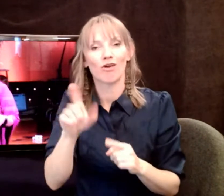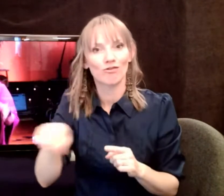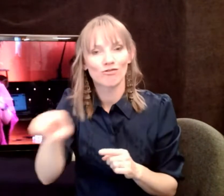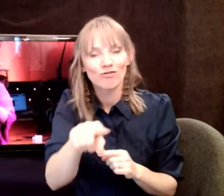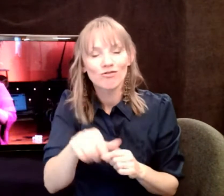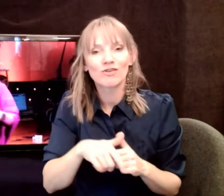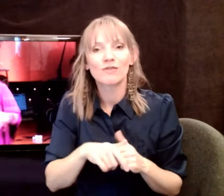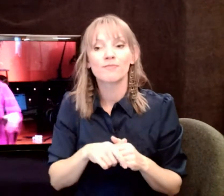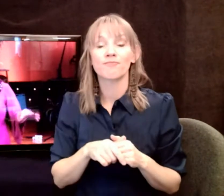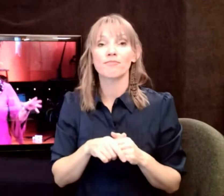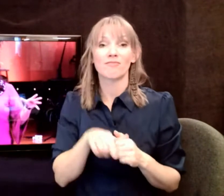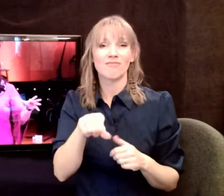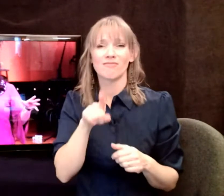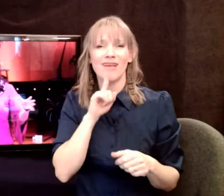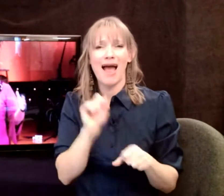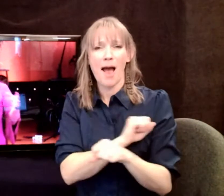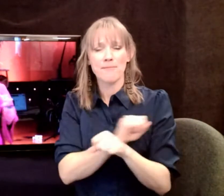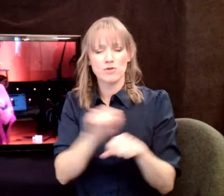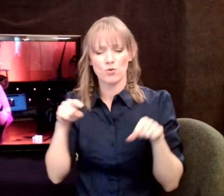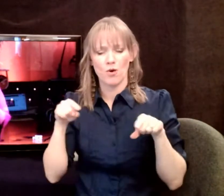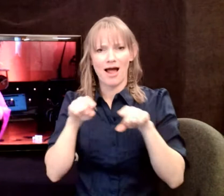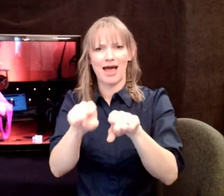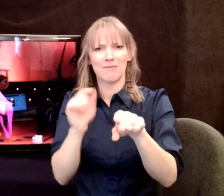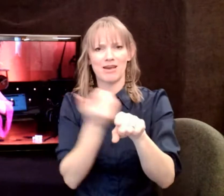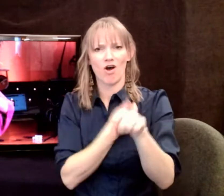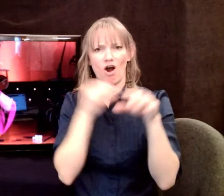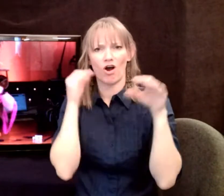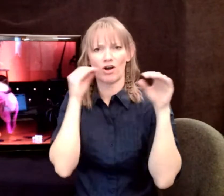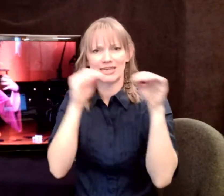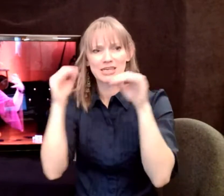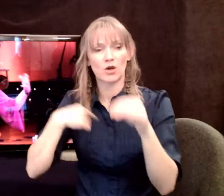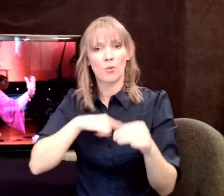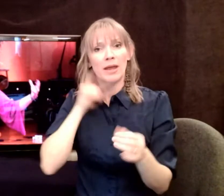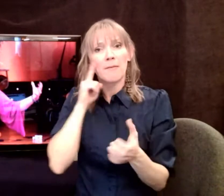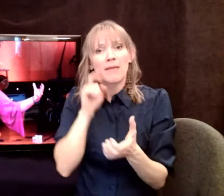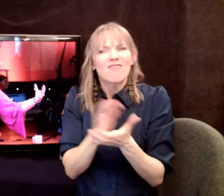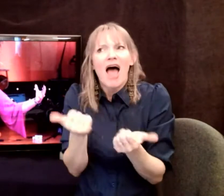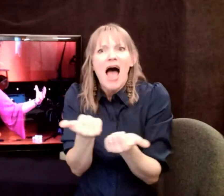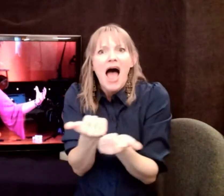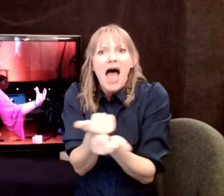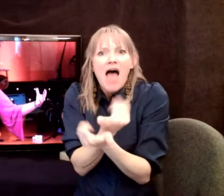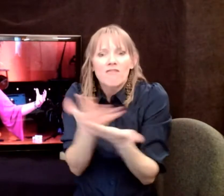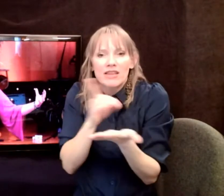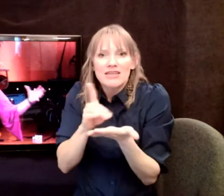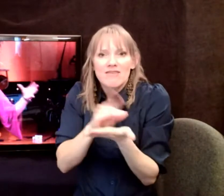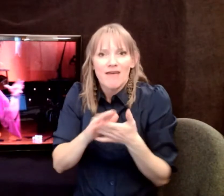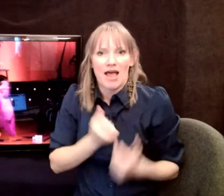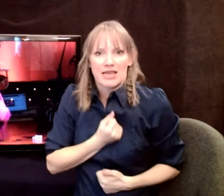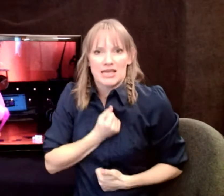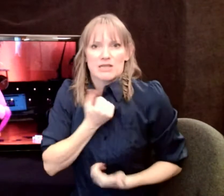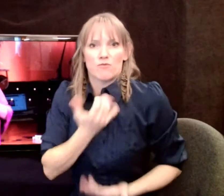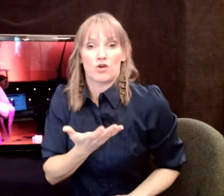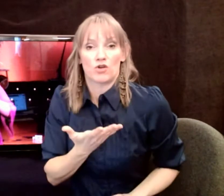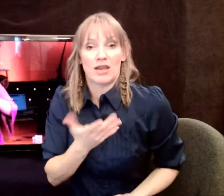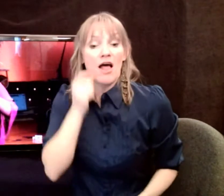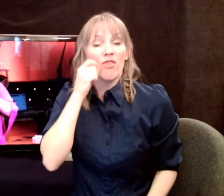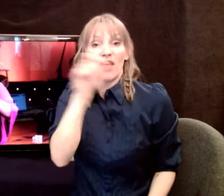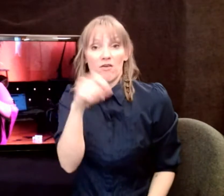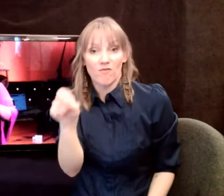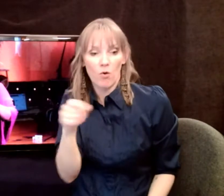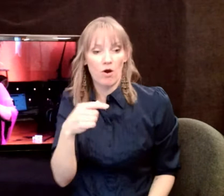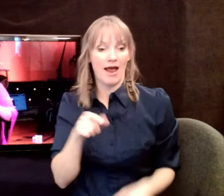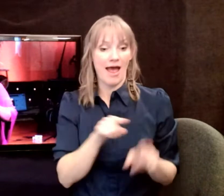would be in absolute alignment with our teaching, where we believe that everything is the divine in expression. And therefore, as I